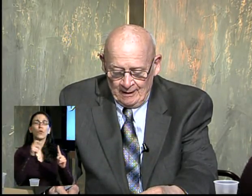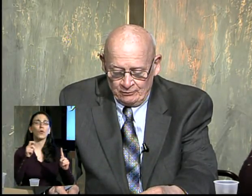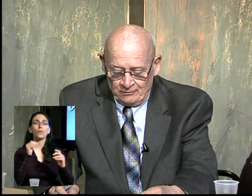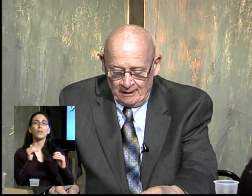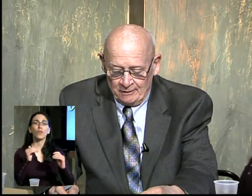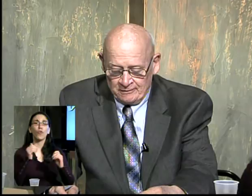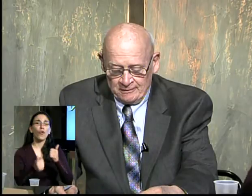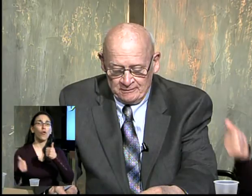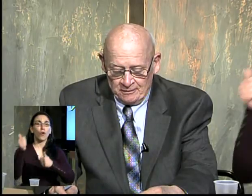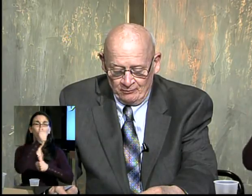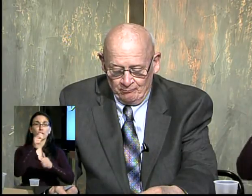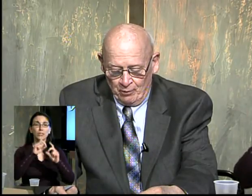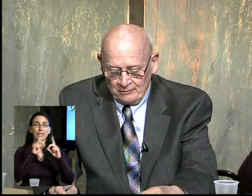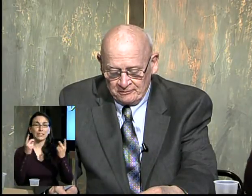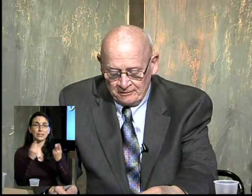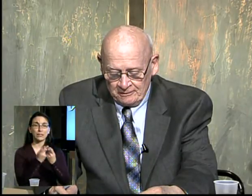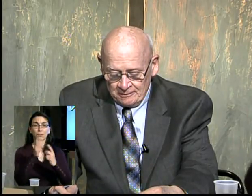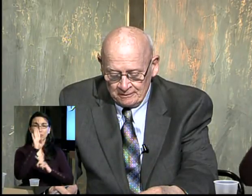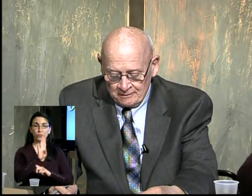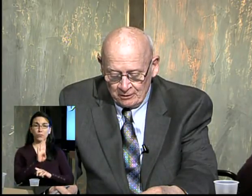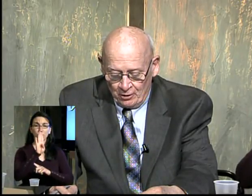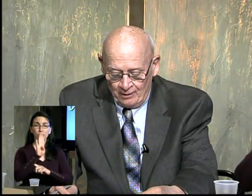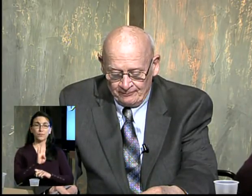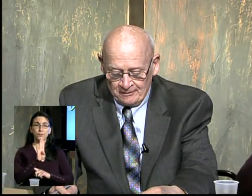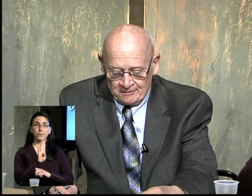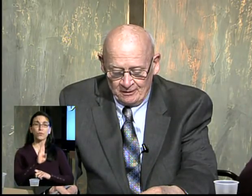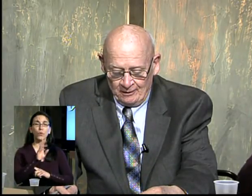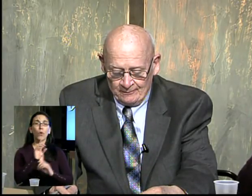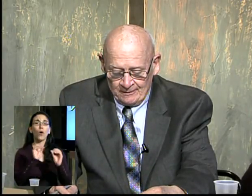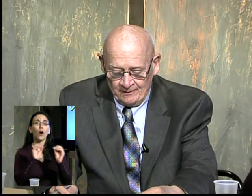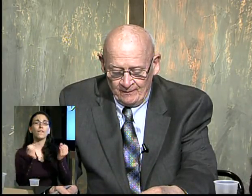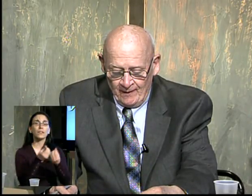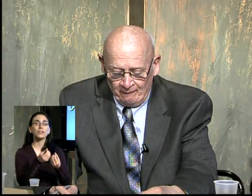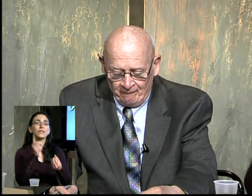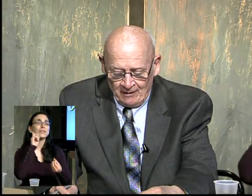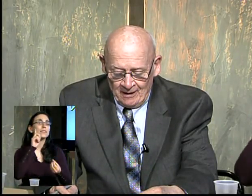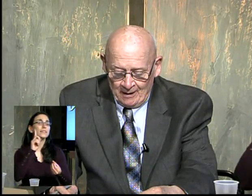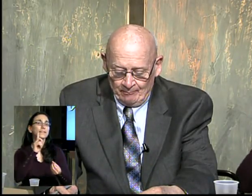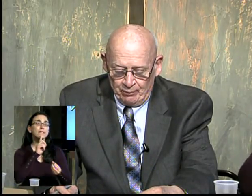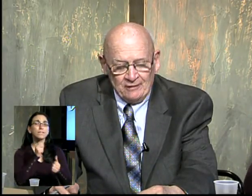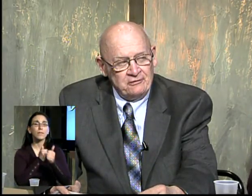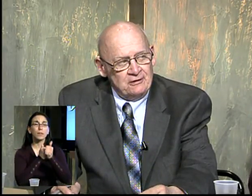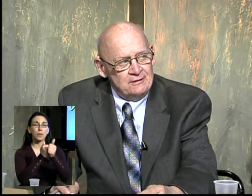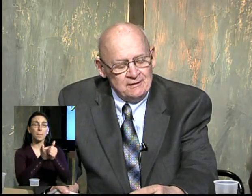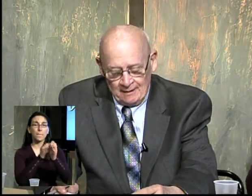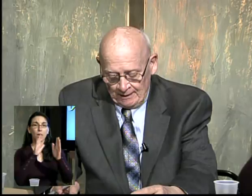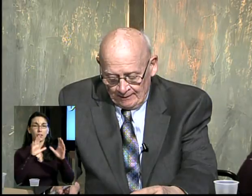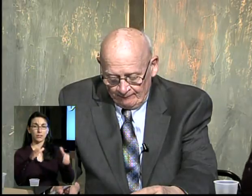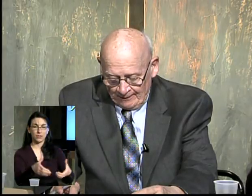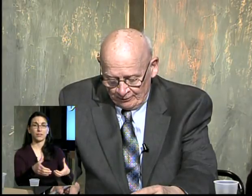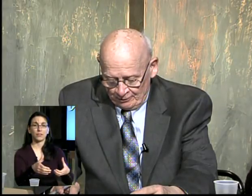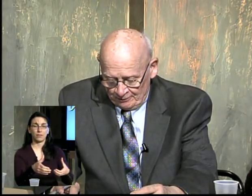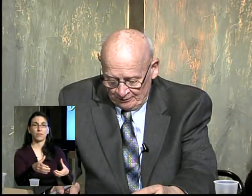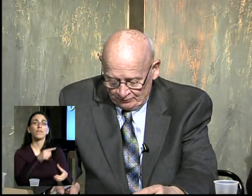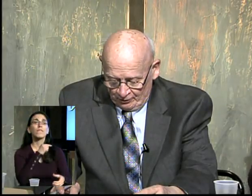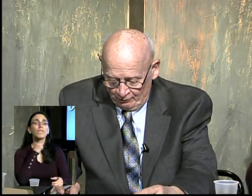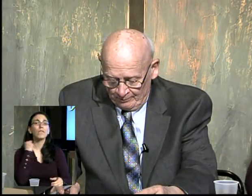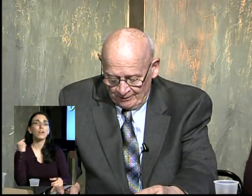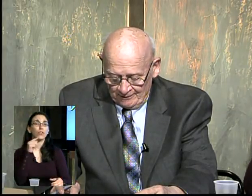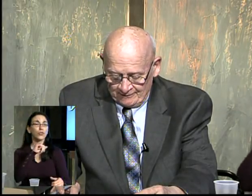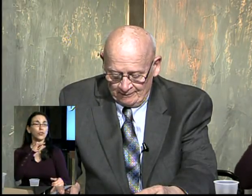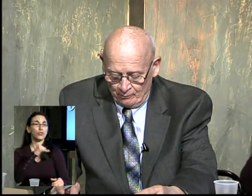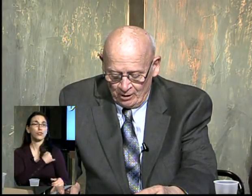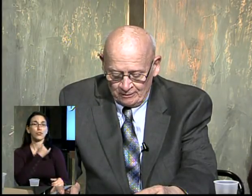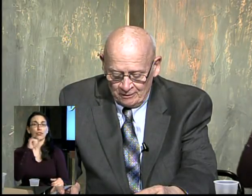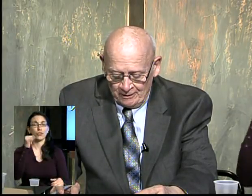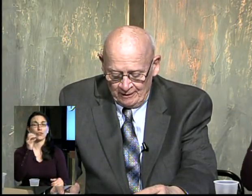the Archdiocese of Boston's Office of the Deaf Apostolate, Father